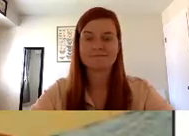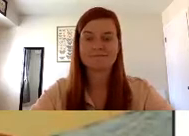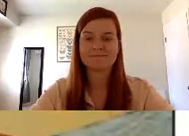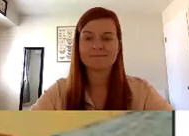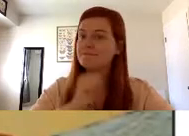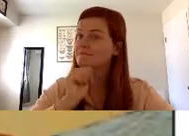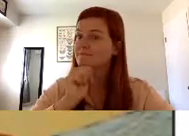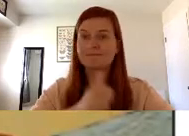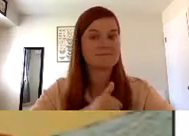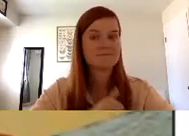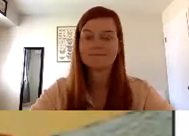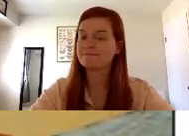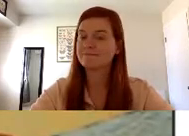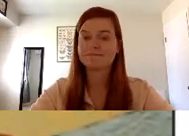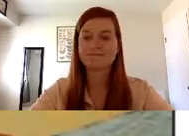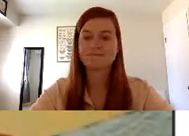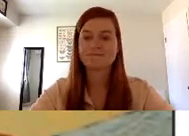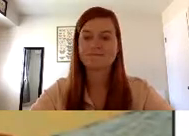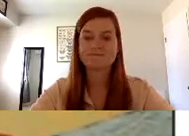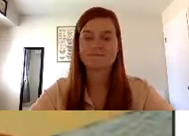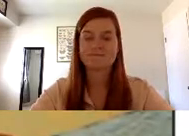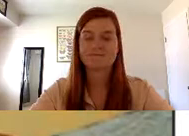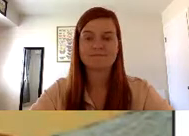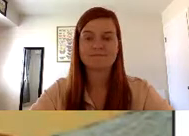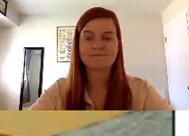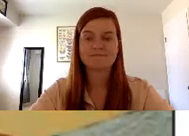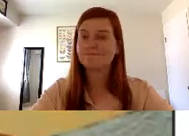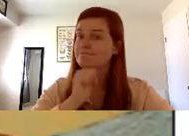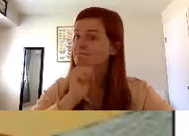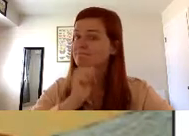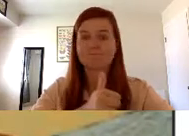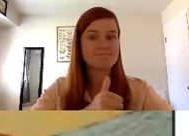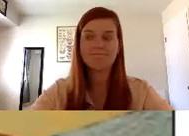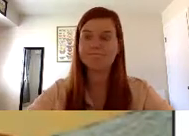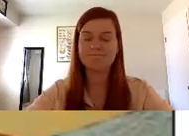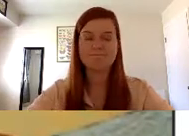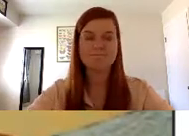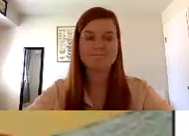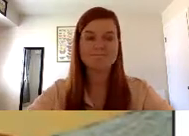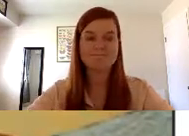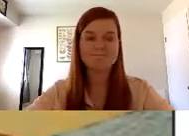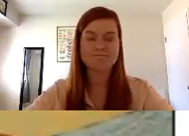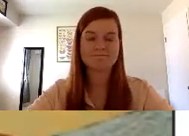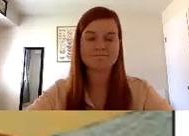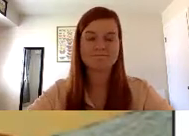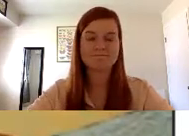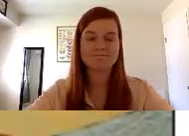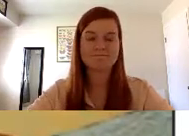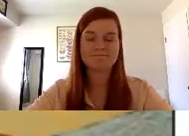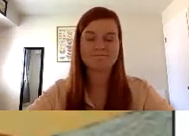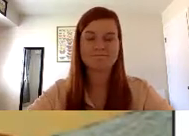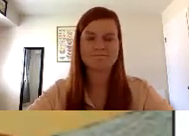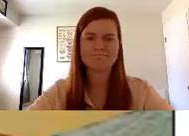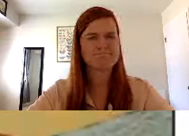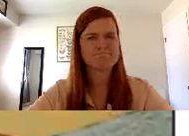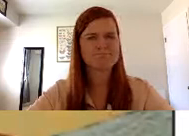said the duck. "Not I," ruff, ruff, said the dog. "Not I," meow, meow,